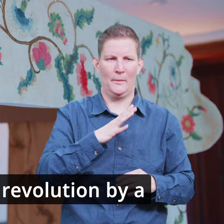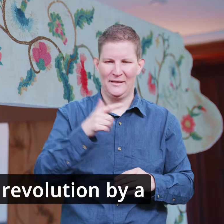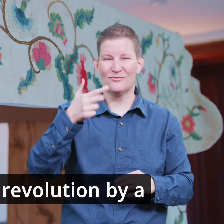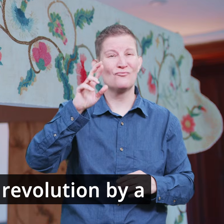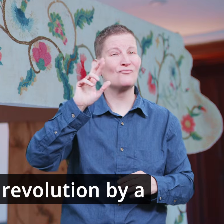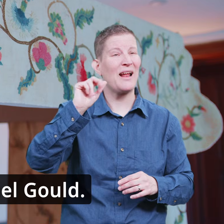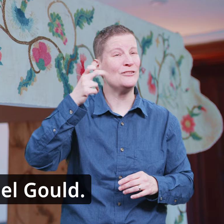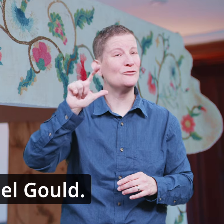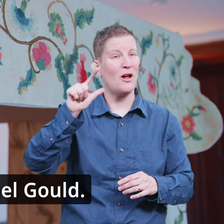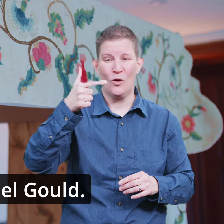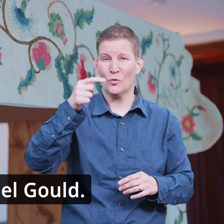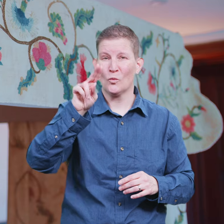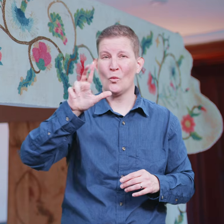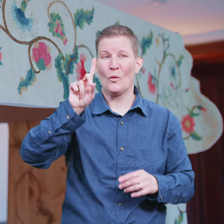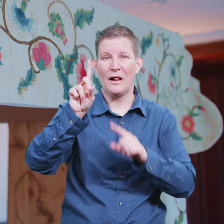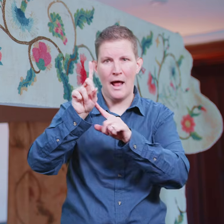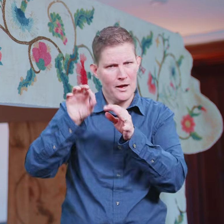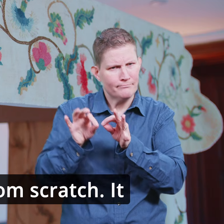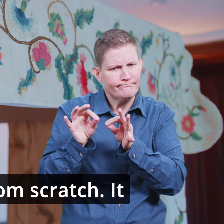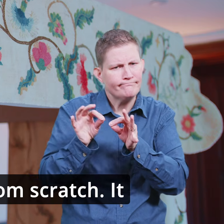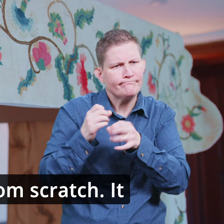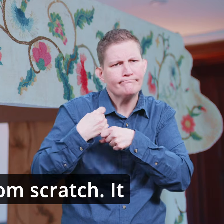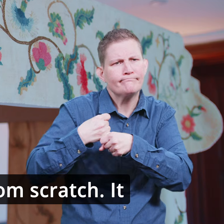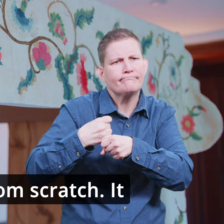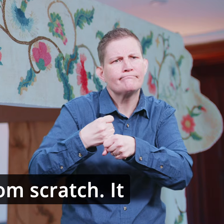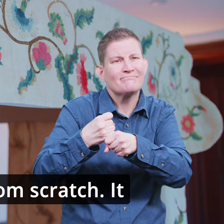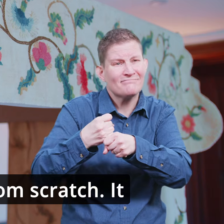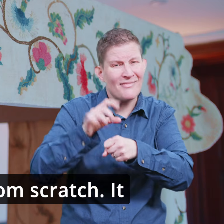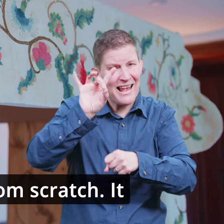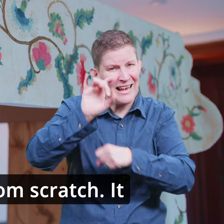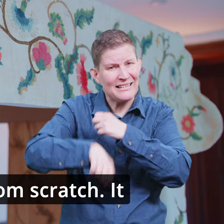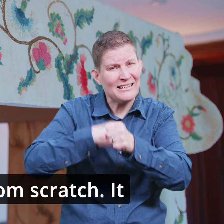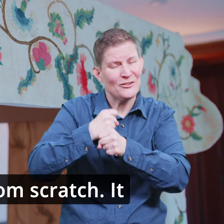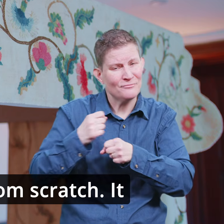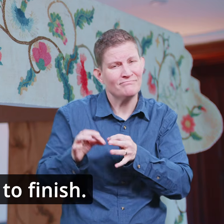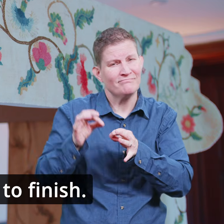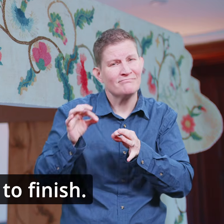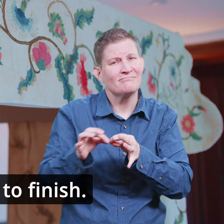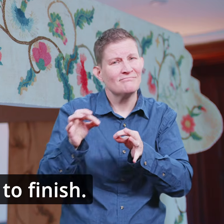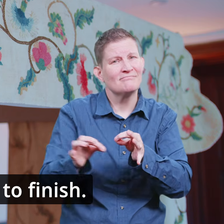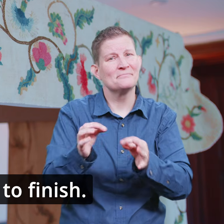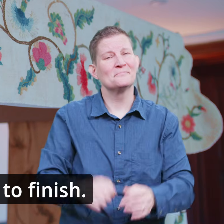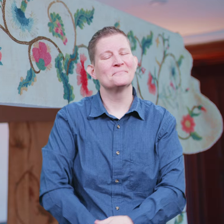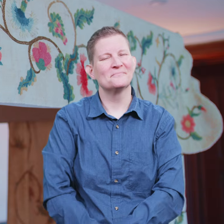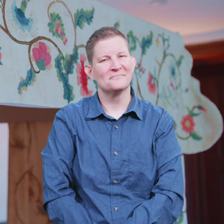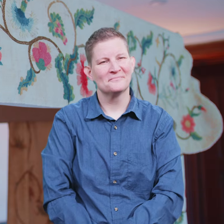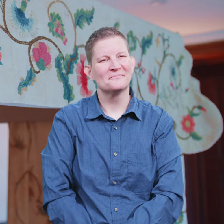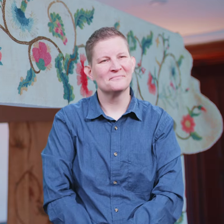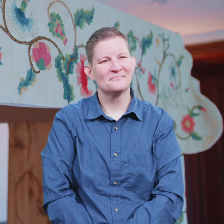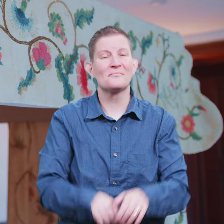during the Revolution by a woman named Rachel Gould. She did the entire set from scratch. It took her 8 years to